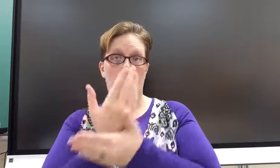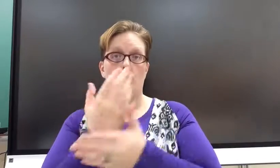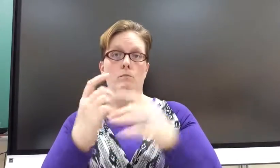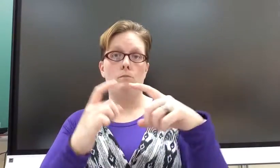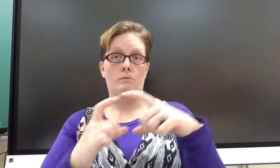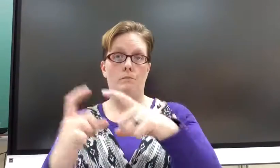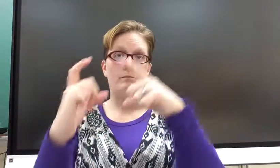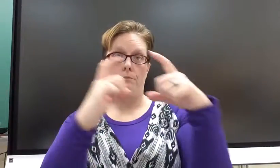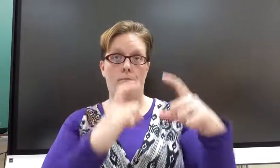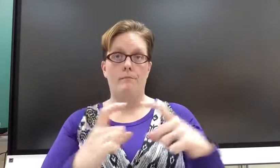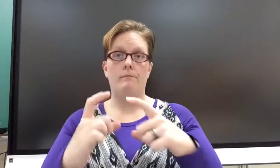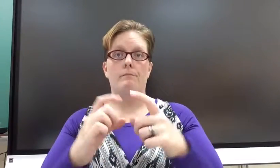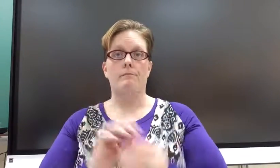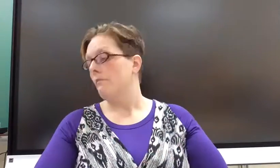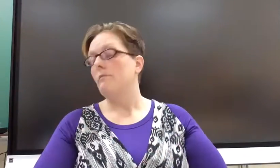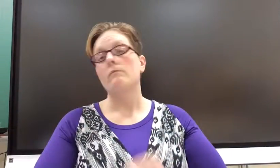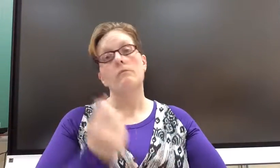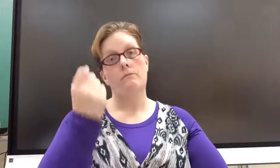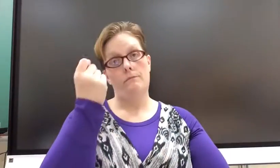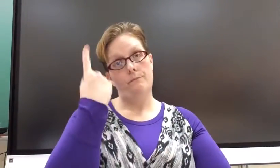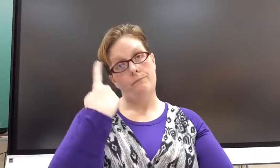5, they need to be able to reproduce.